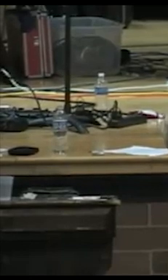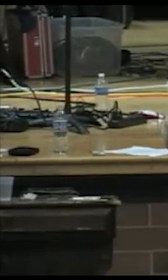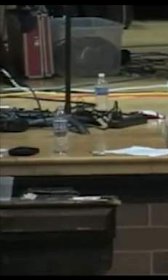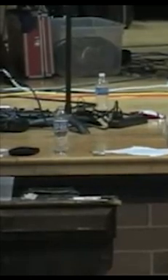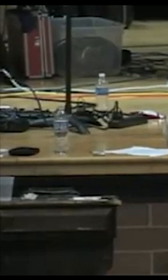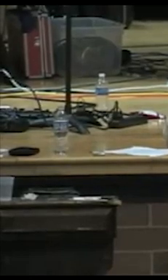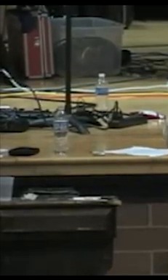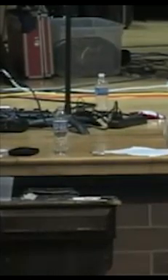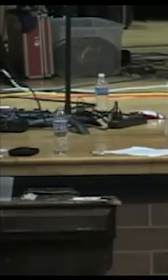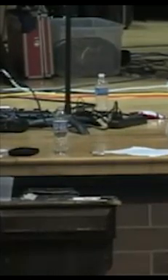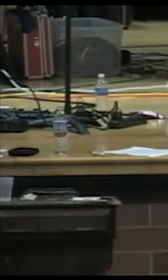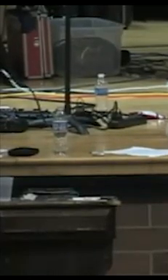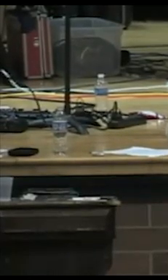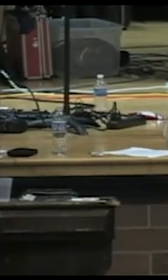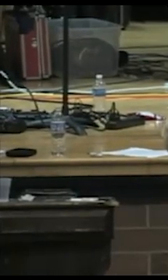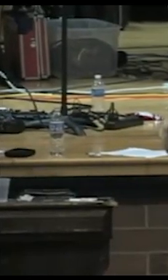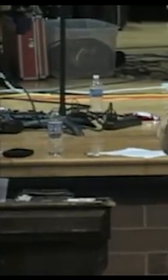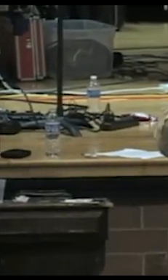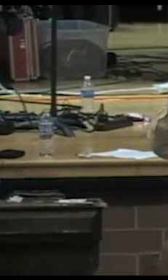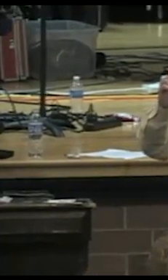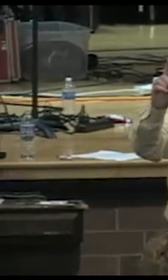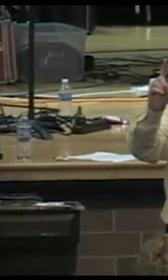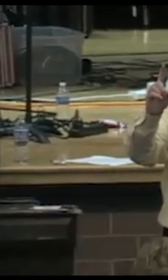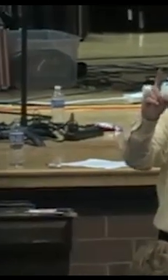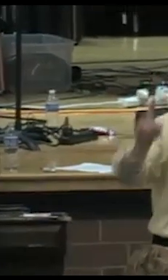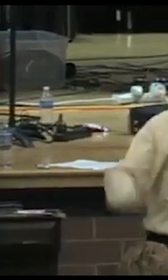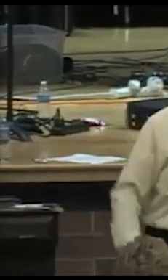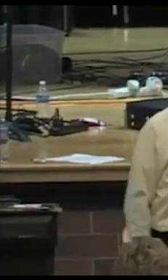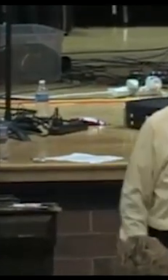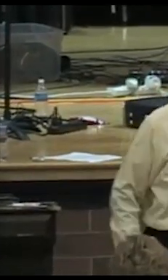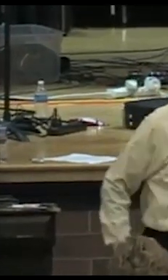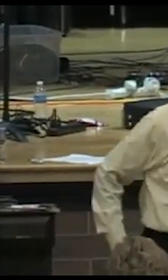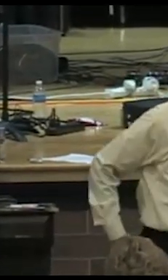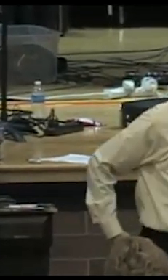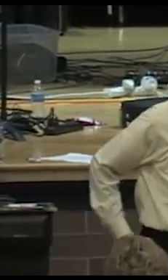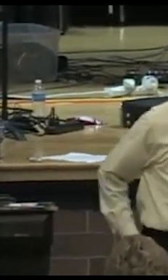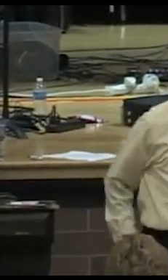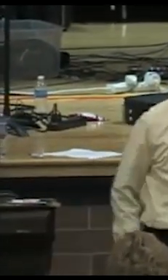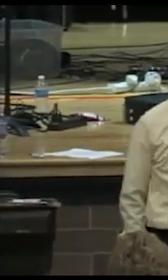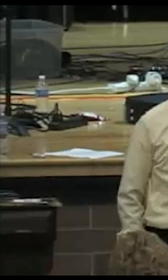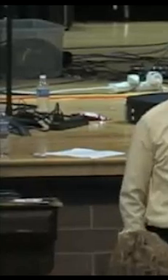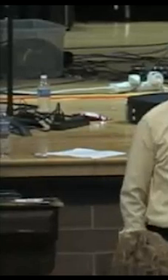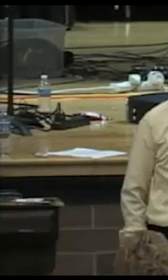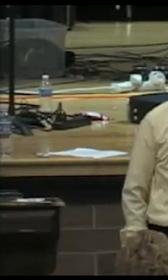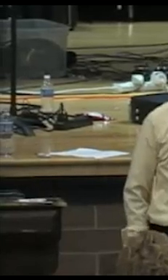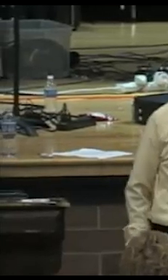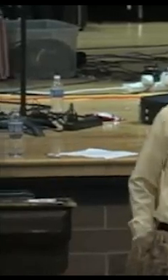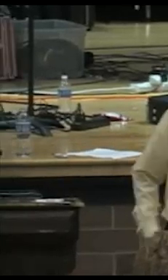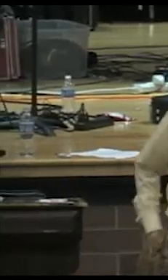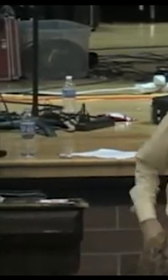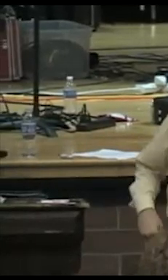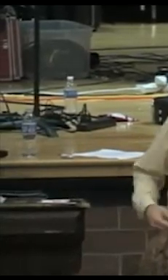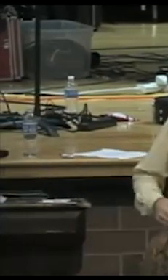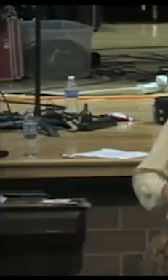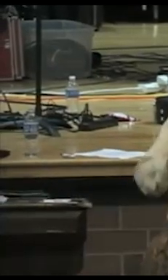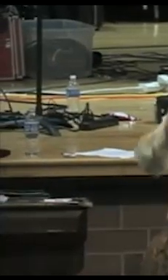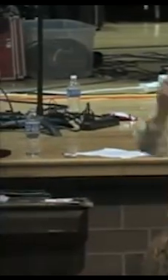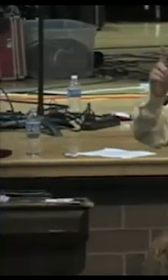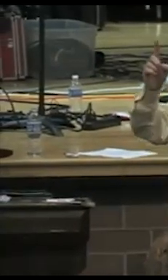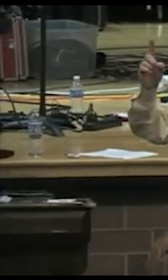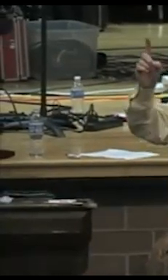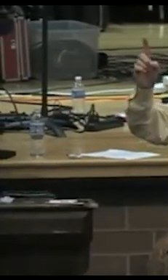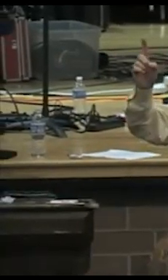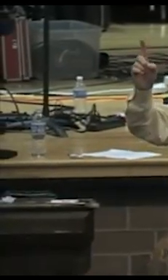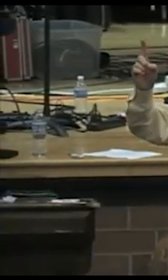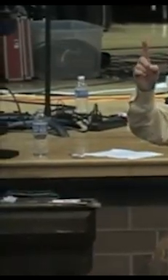Come on, you know that's true. When you get married, I tell all new couples, I said, everybody's going to have a year of hell. And that year of hell comes when